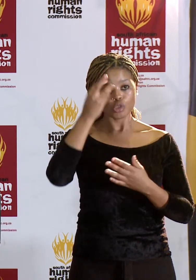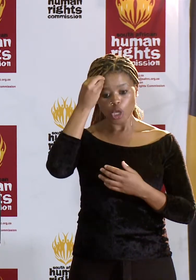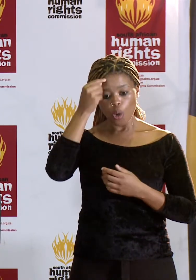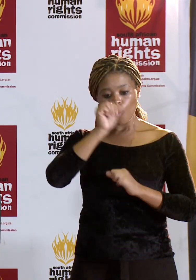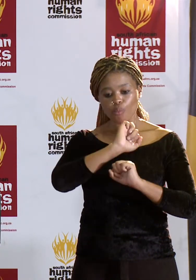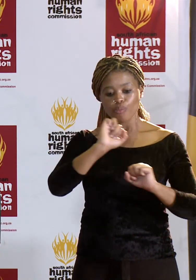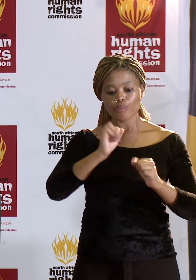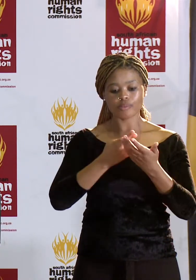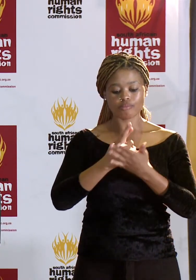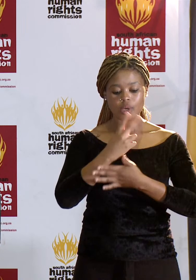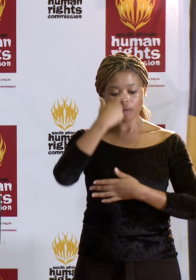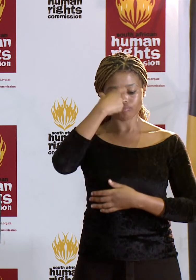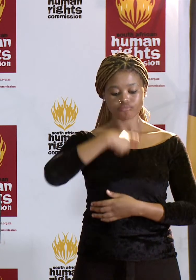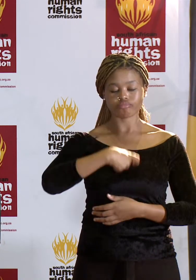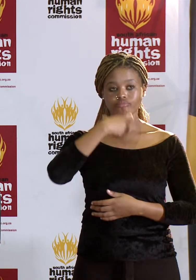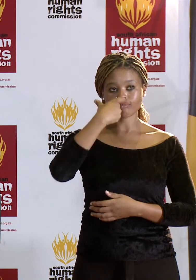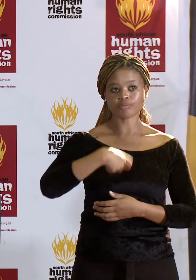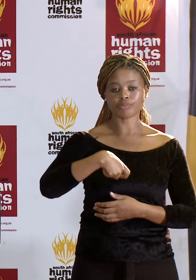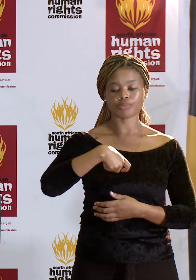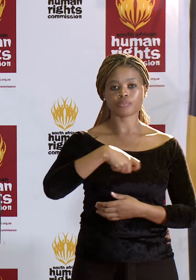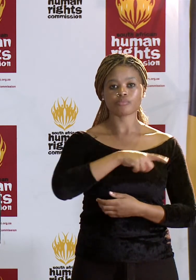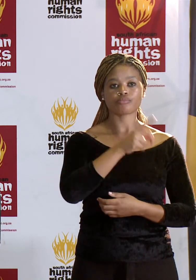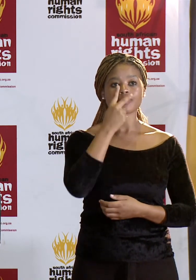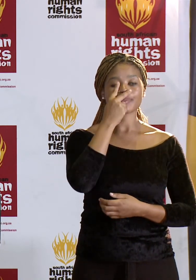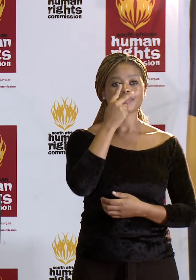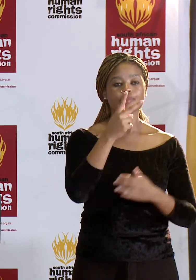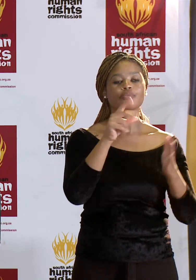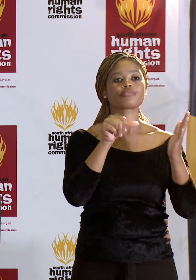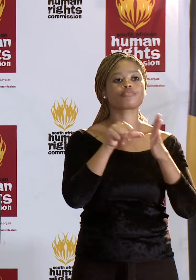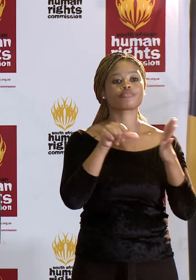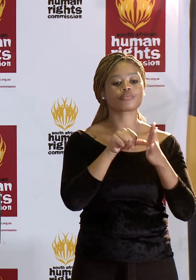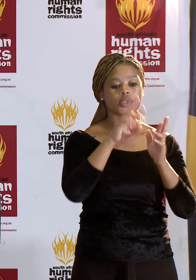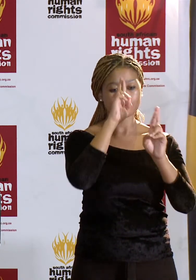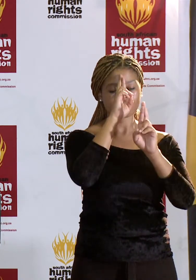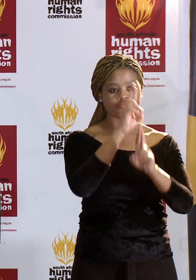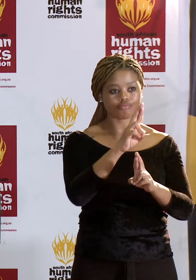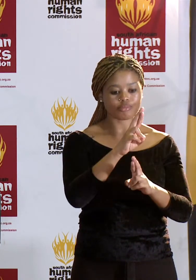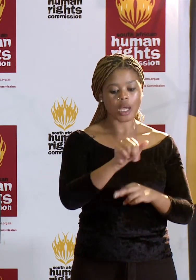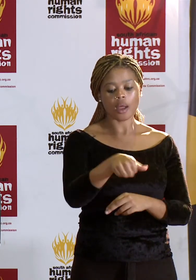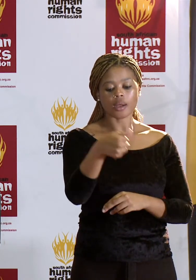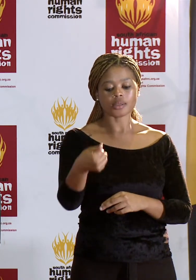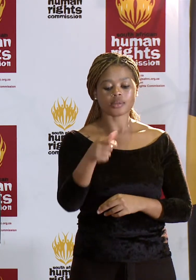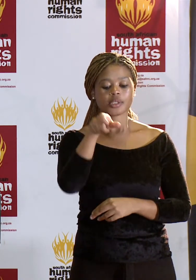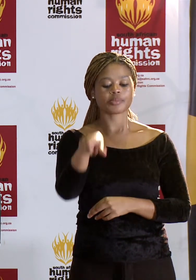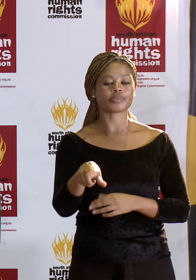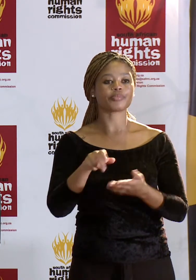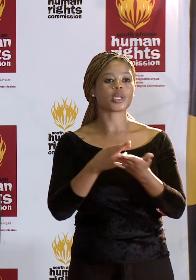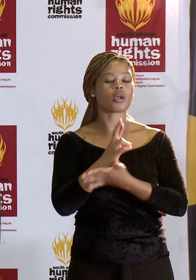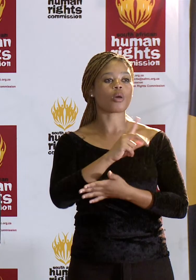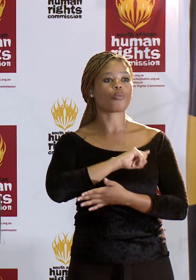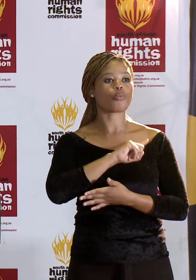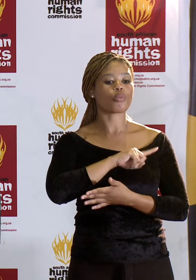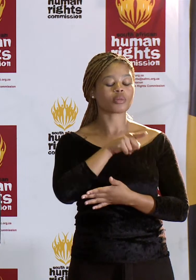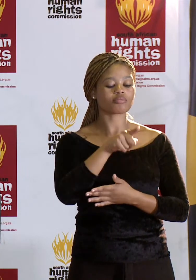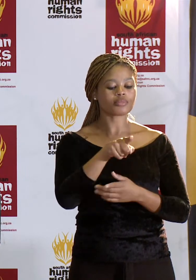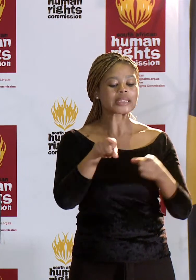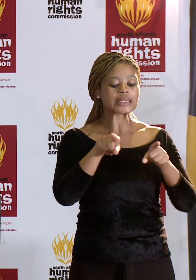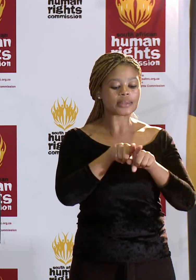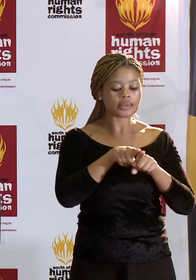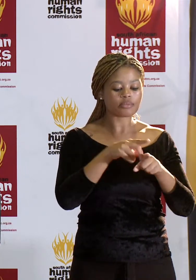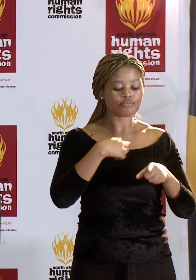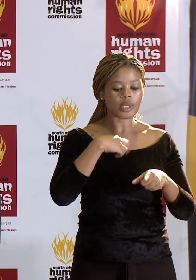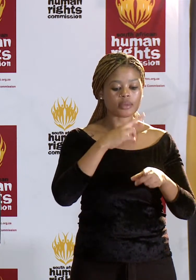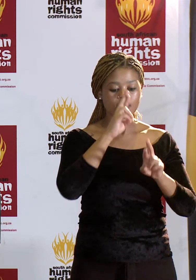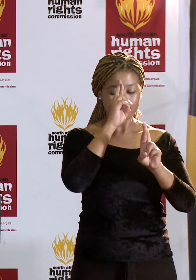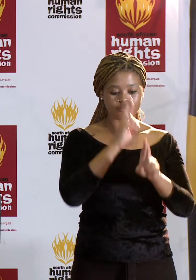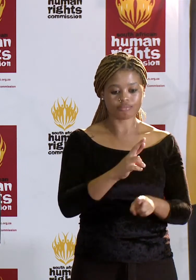have rights as a human being, you will see the importance of respecting the next person's rights, because that is exactly what you're